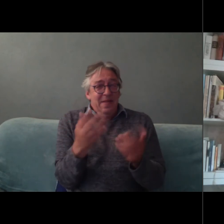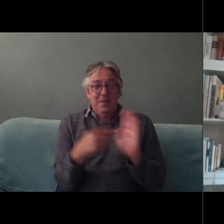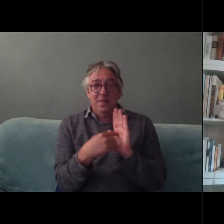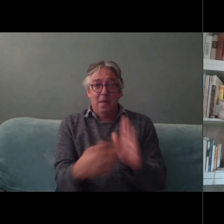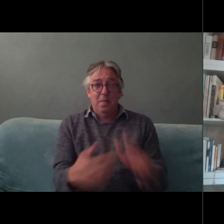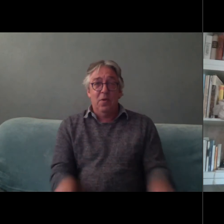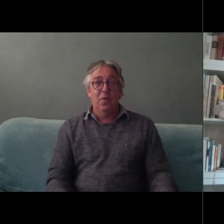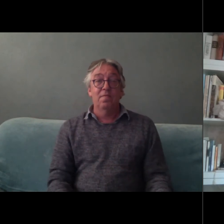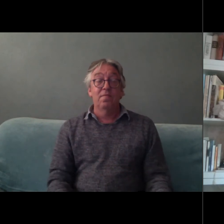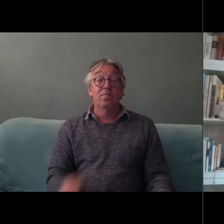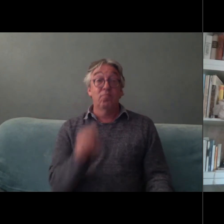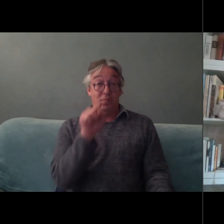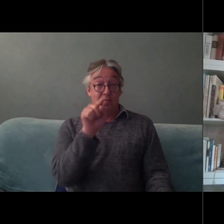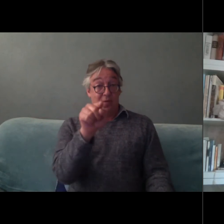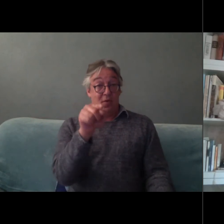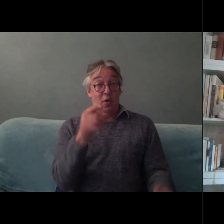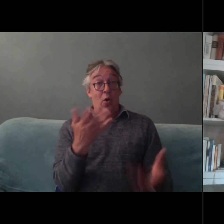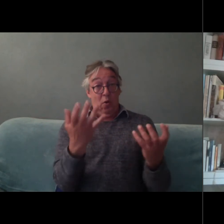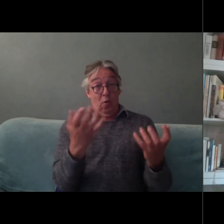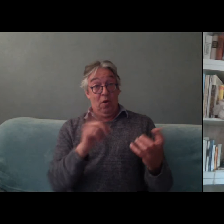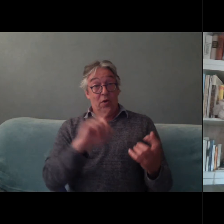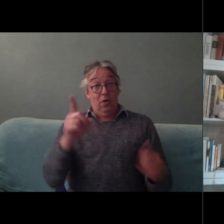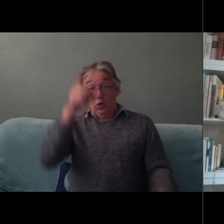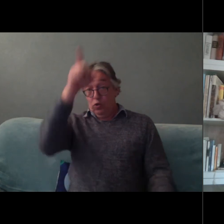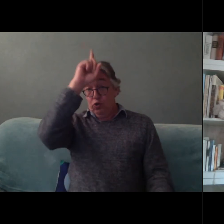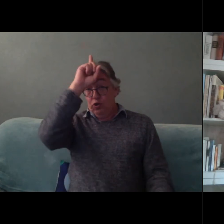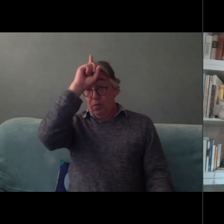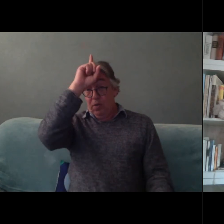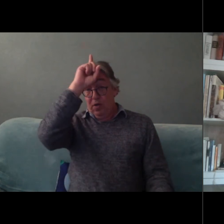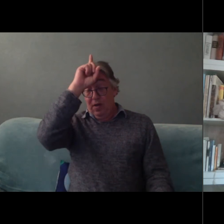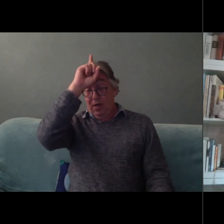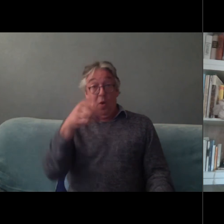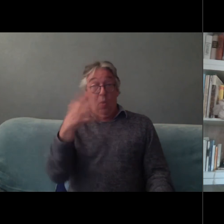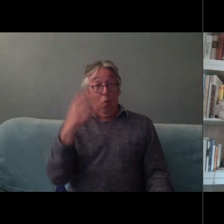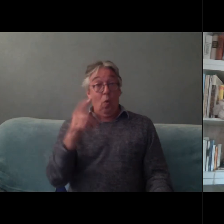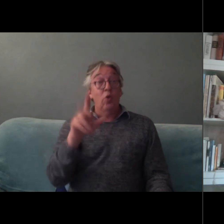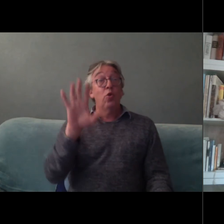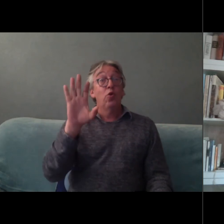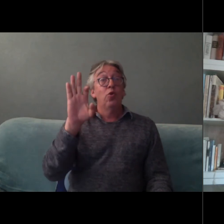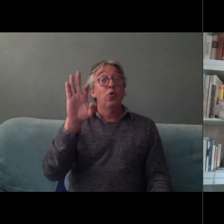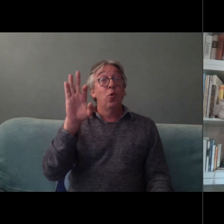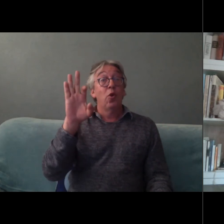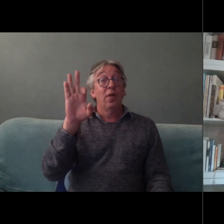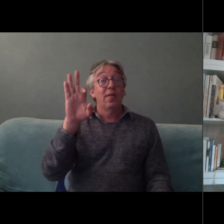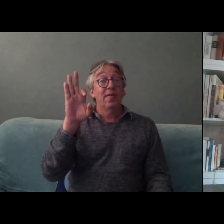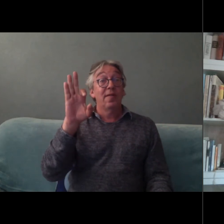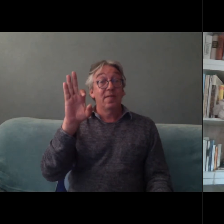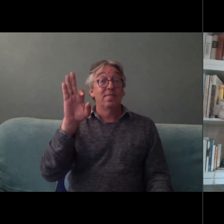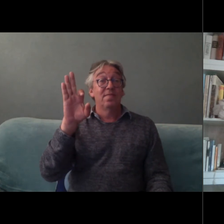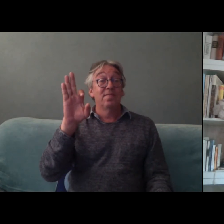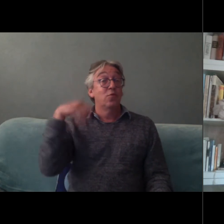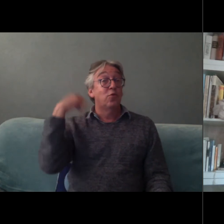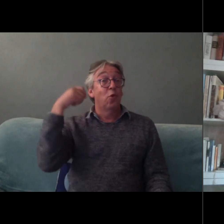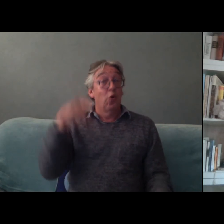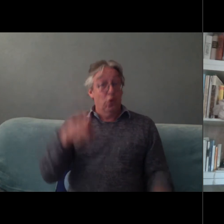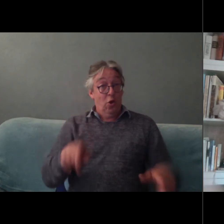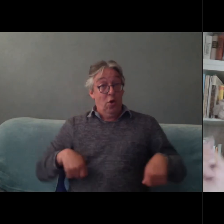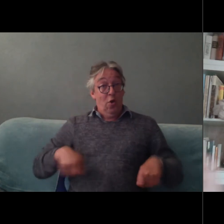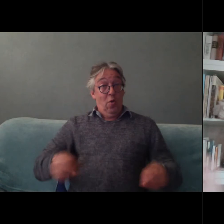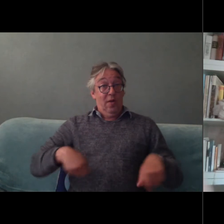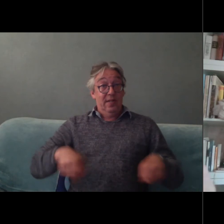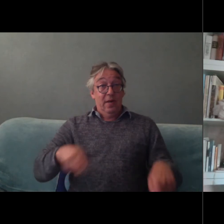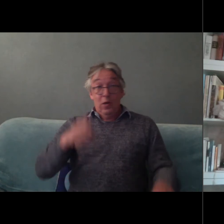go to Germany, and when you try to go to the toilet, and if you are on a wheelchair, do you know what's happened? They